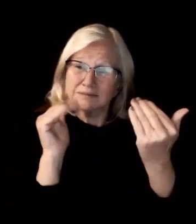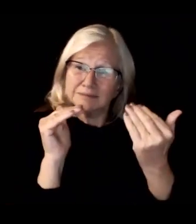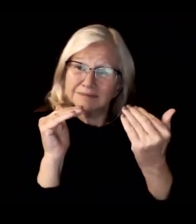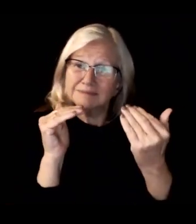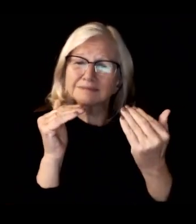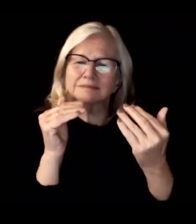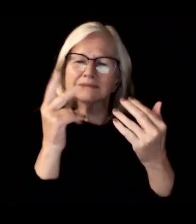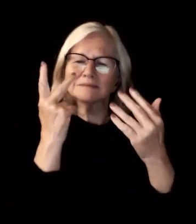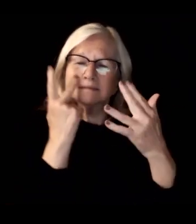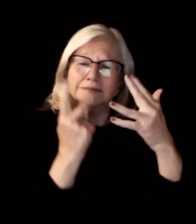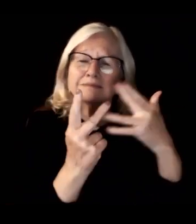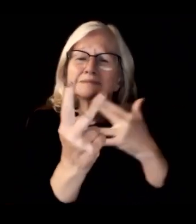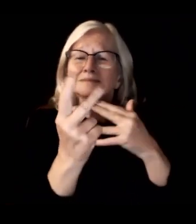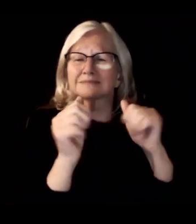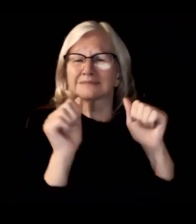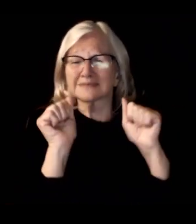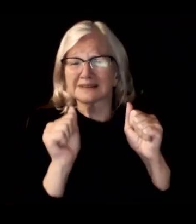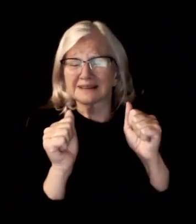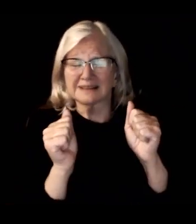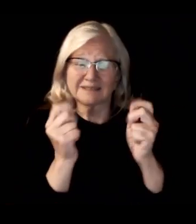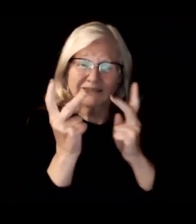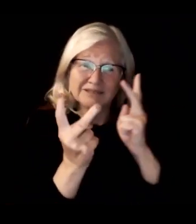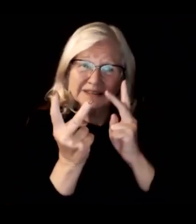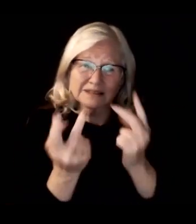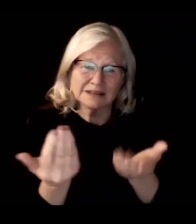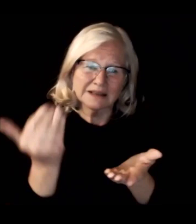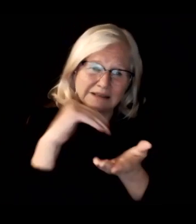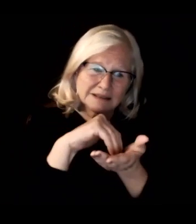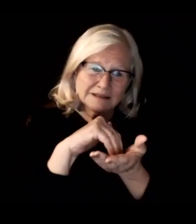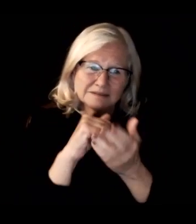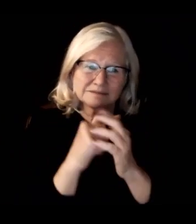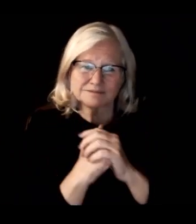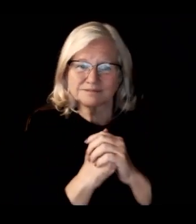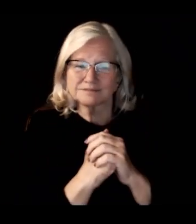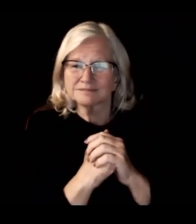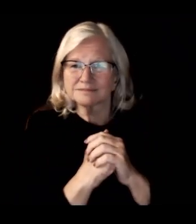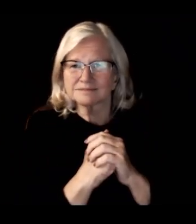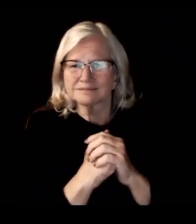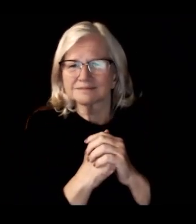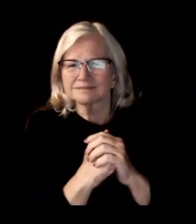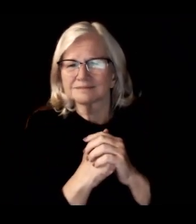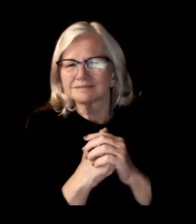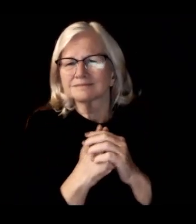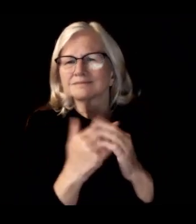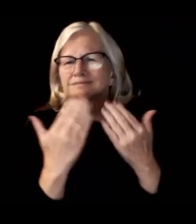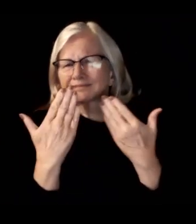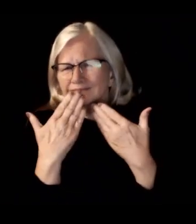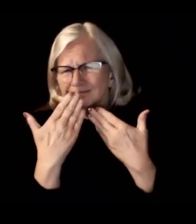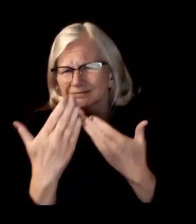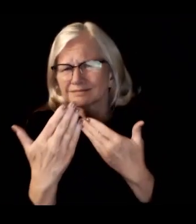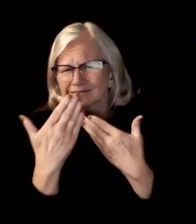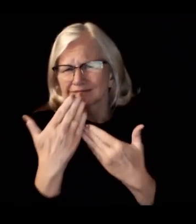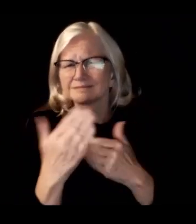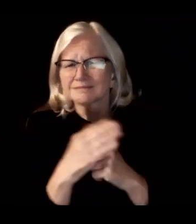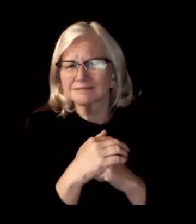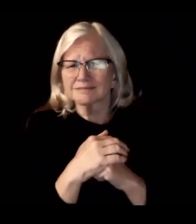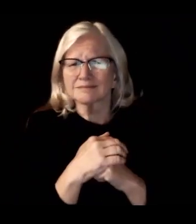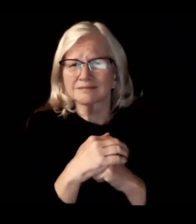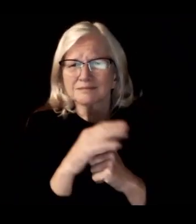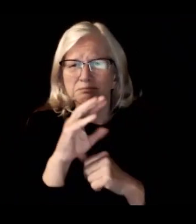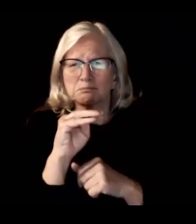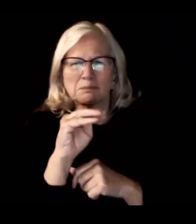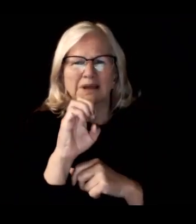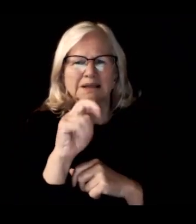thank the Office of Ombudsman, the Minnesota Health Department, Monarch